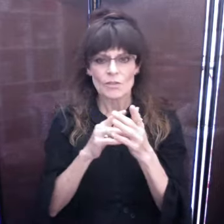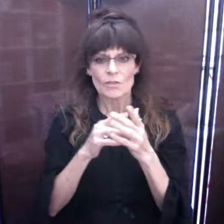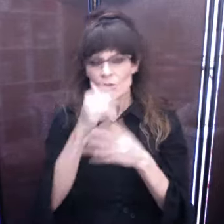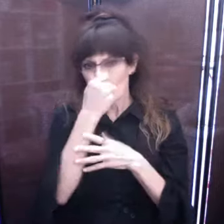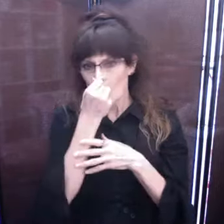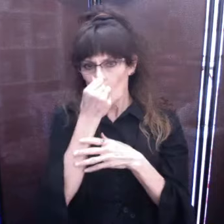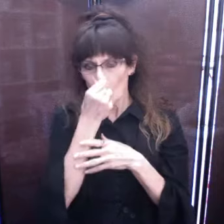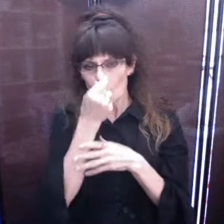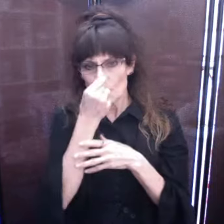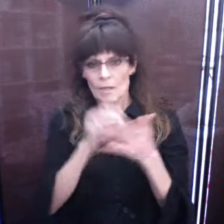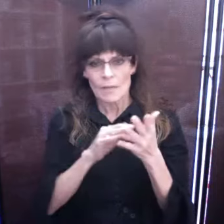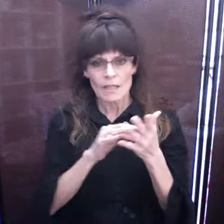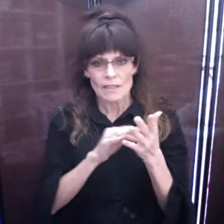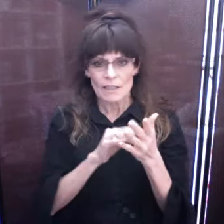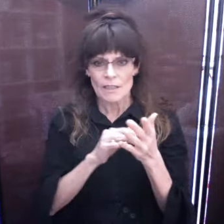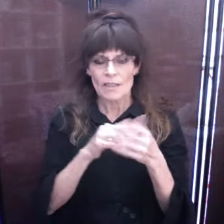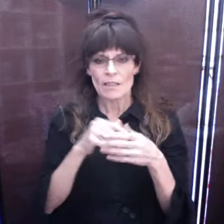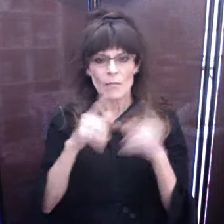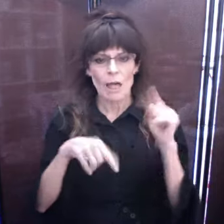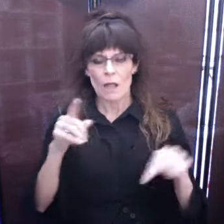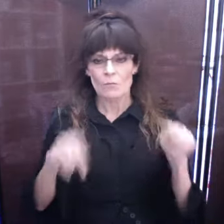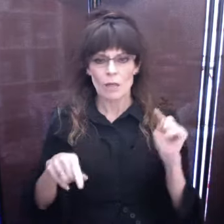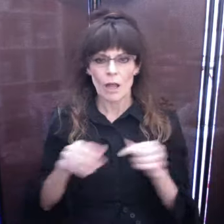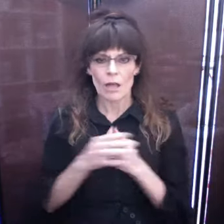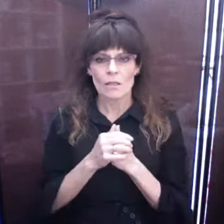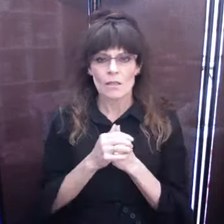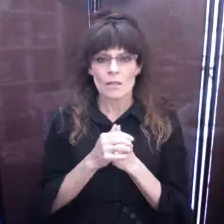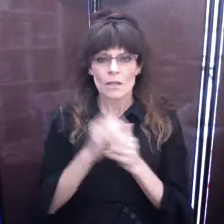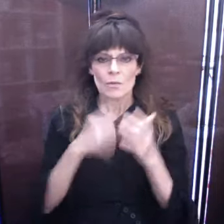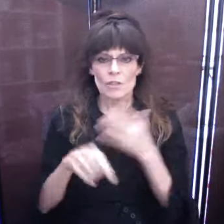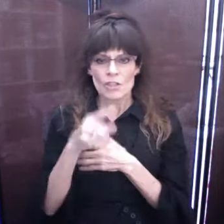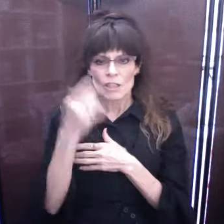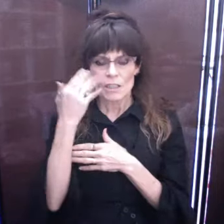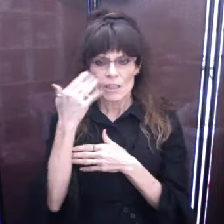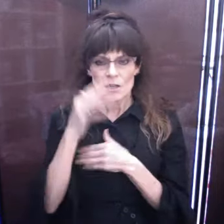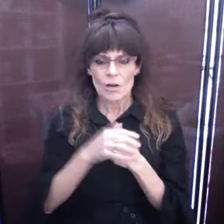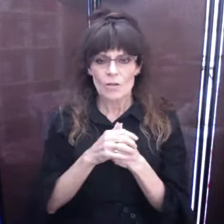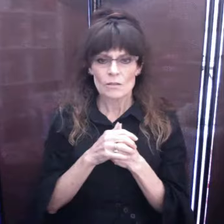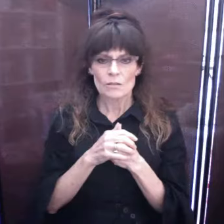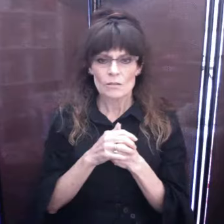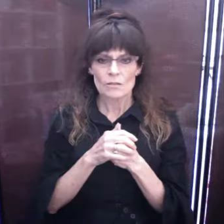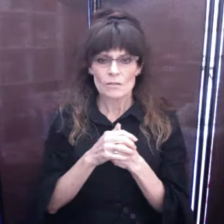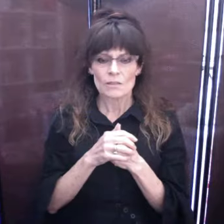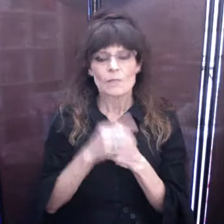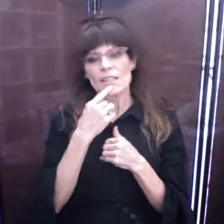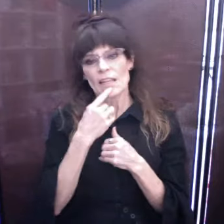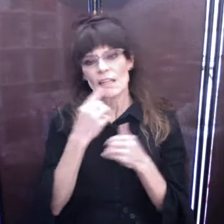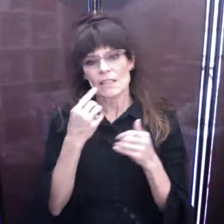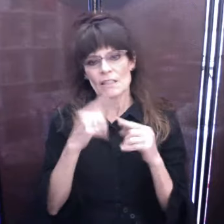denatured alcohol and ether and blah, blah, blah. And what she didn't know Or let me put it this way. What I heard her say, you